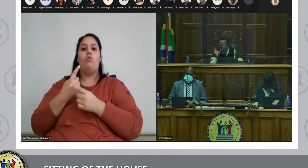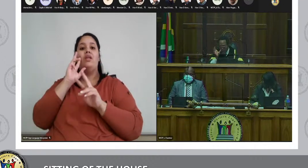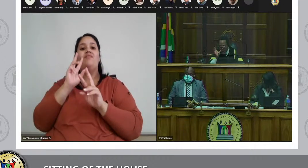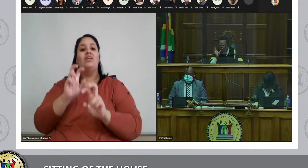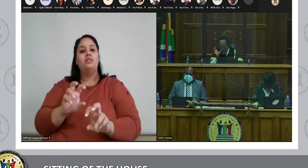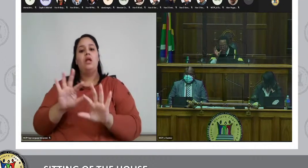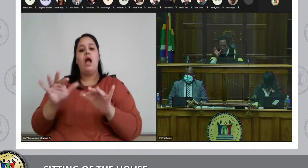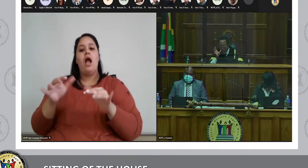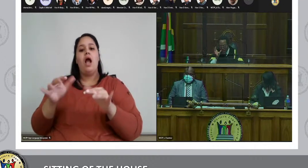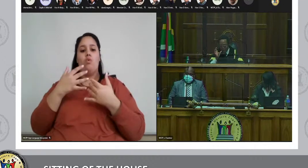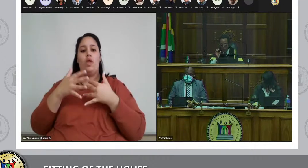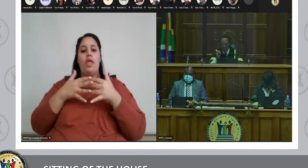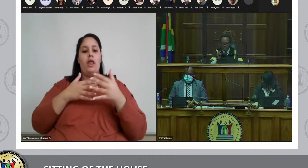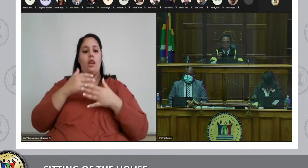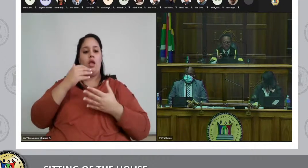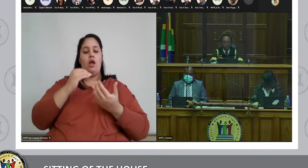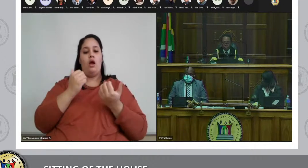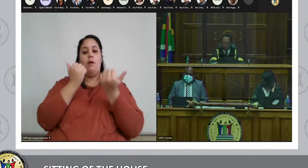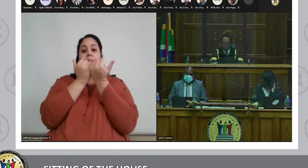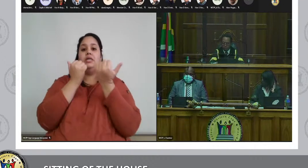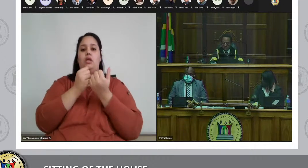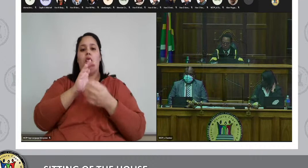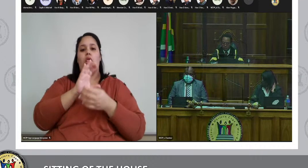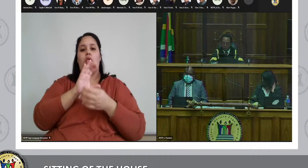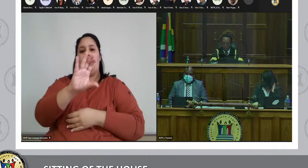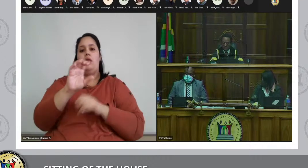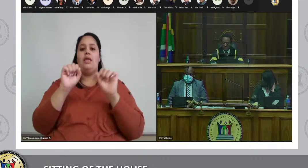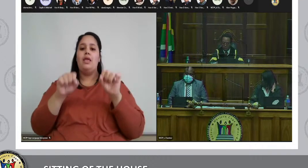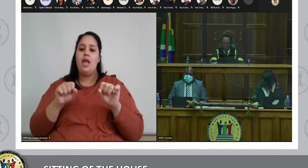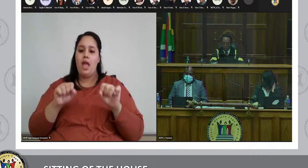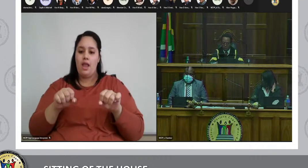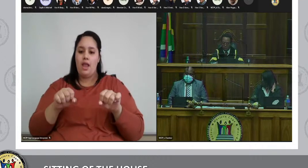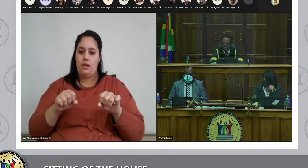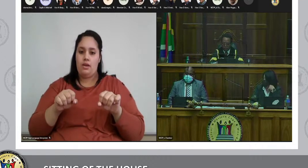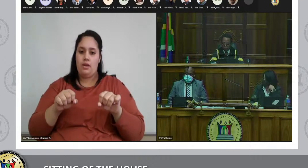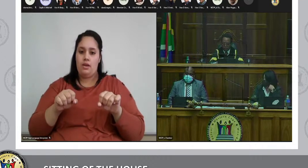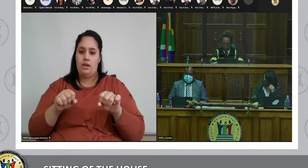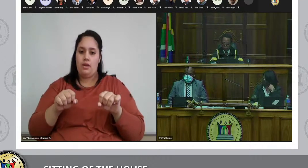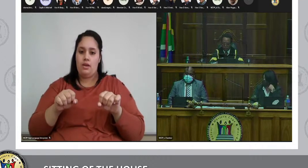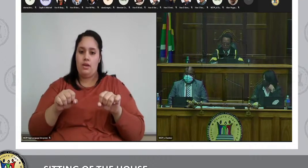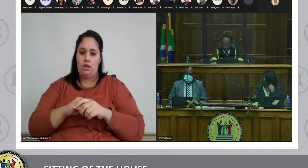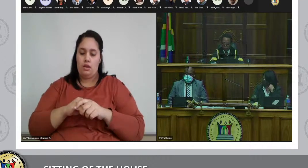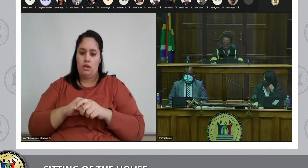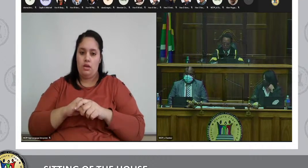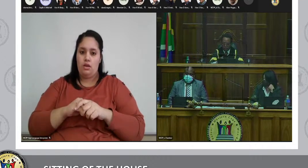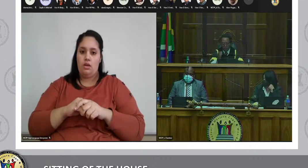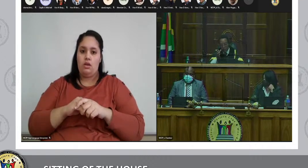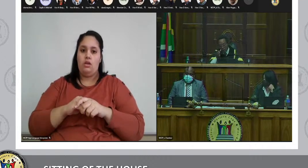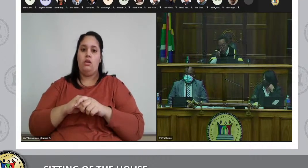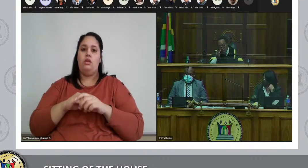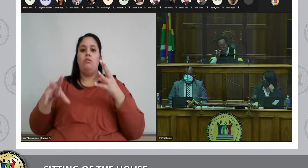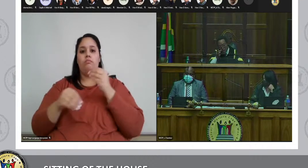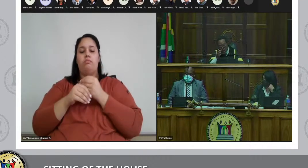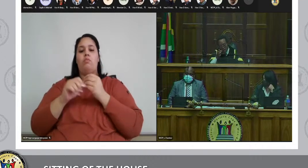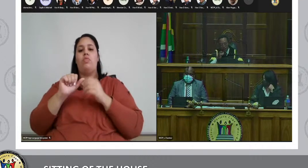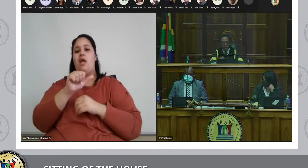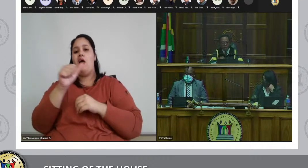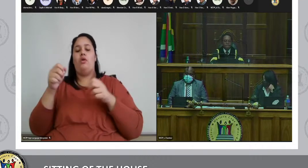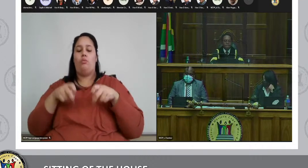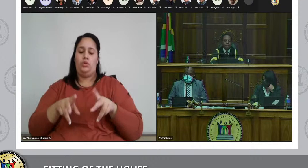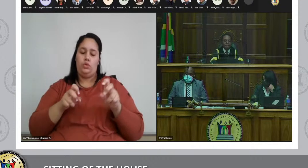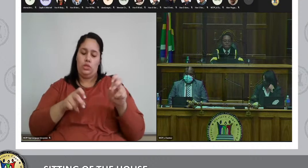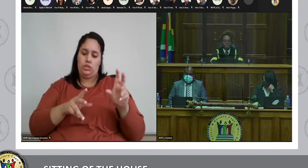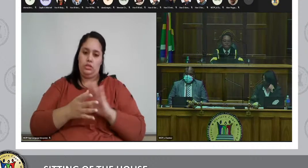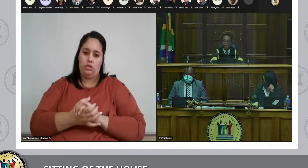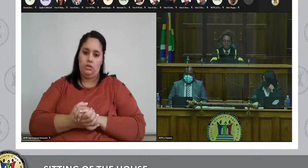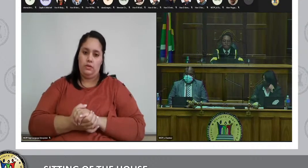we can allocate bursaries from the bursary program to support victims of GBV, along with other opportunities that